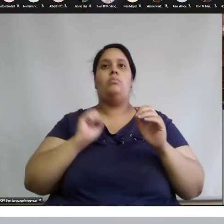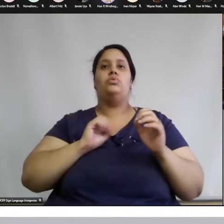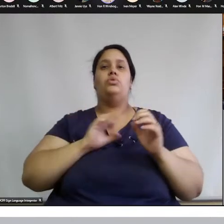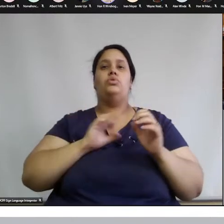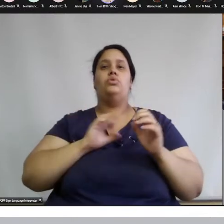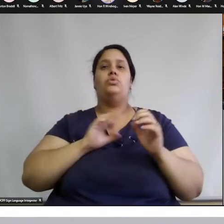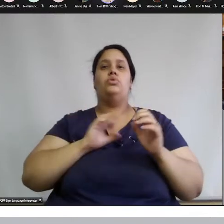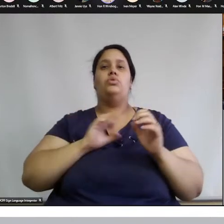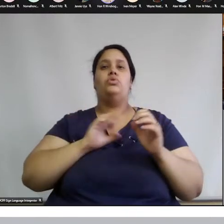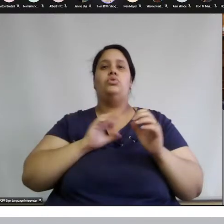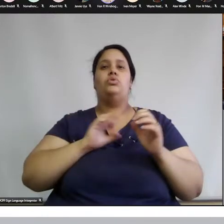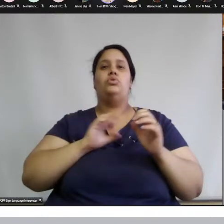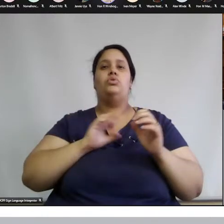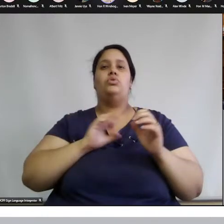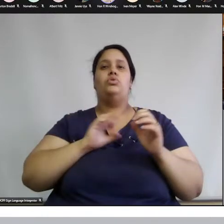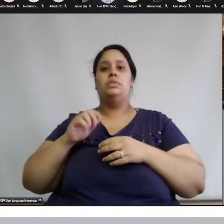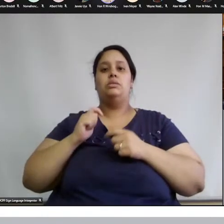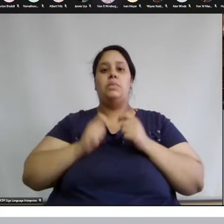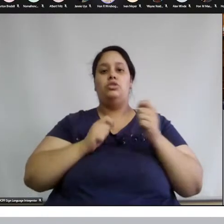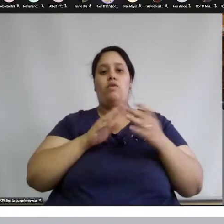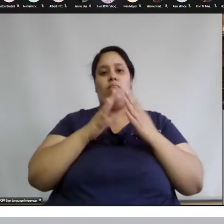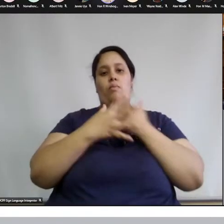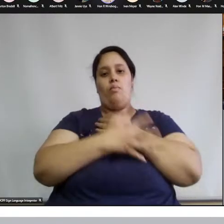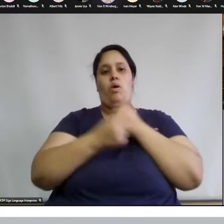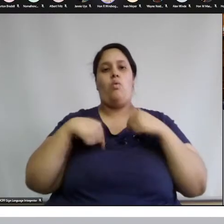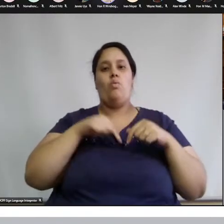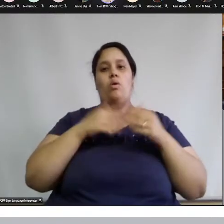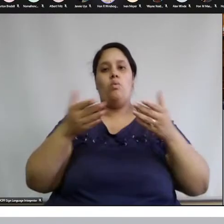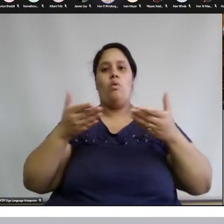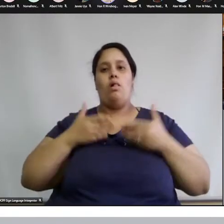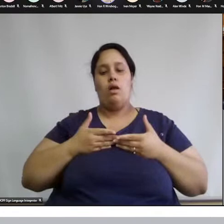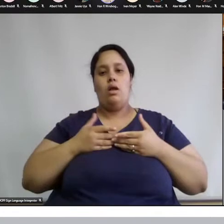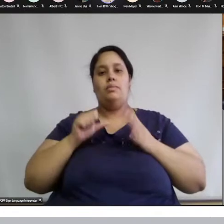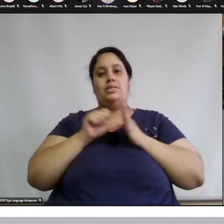the expense of the poor. Speaker, we welcome the additional